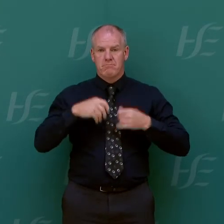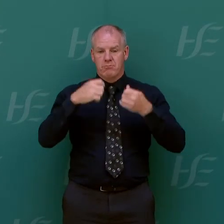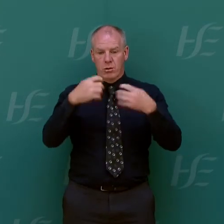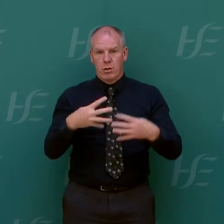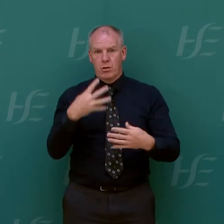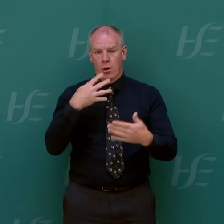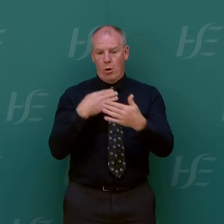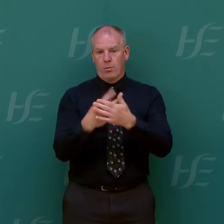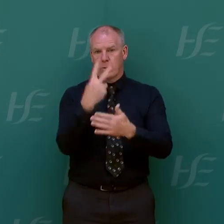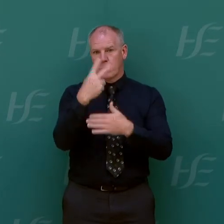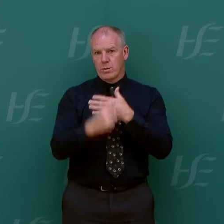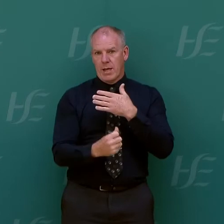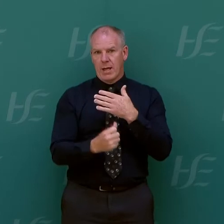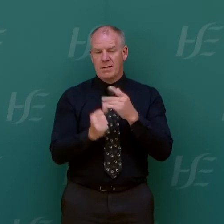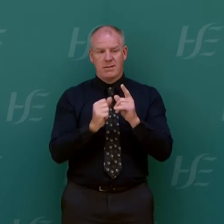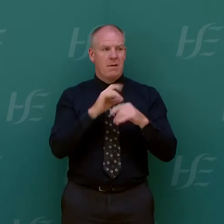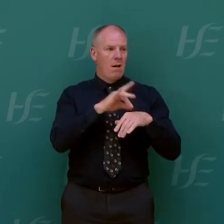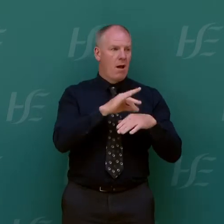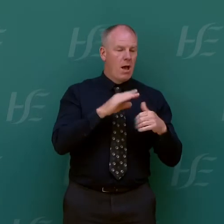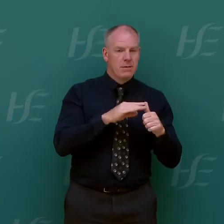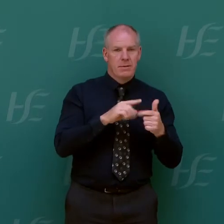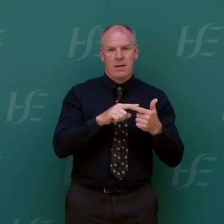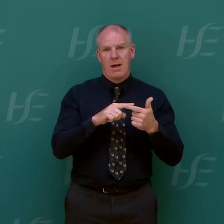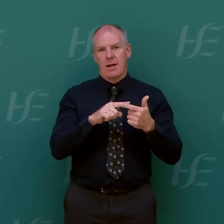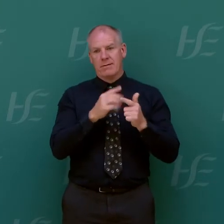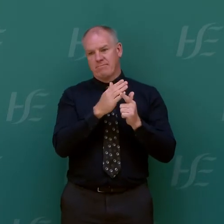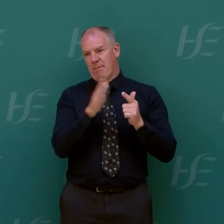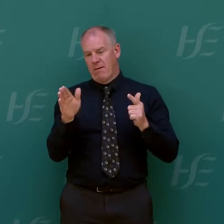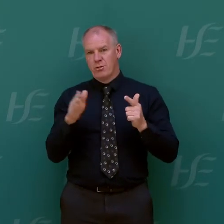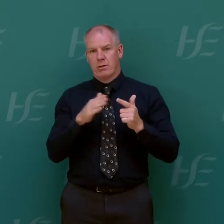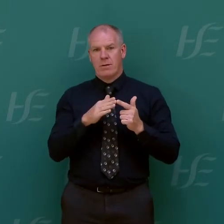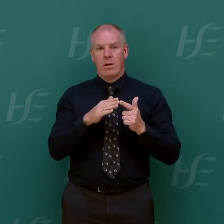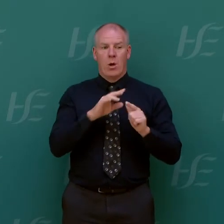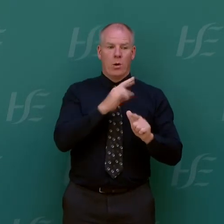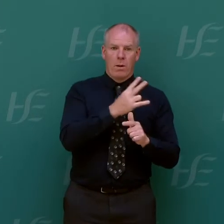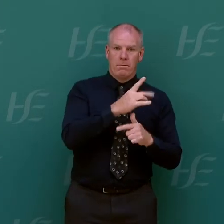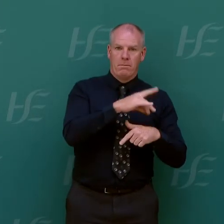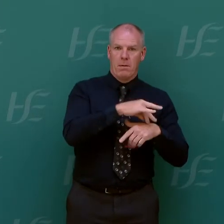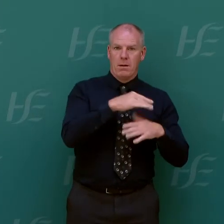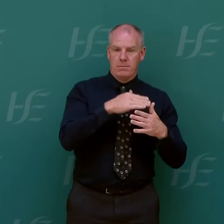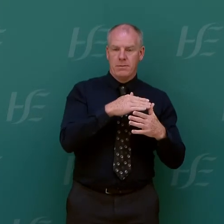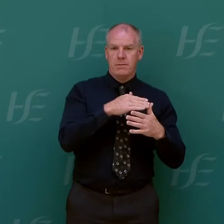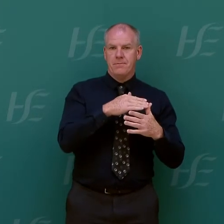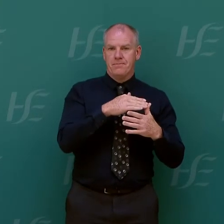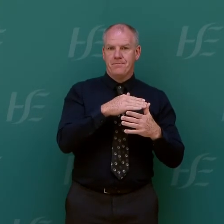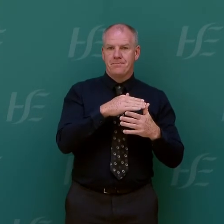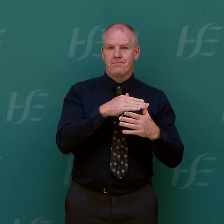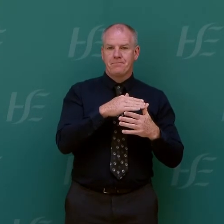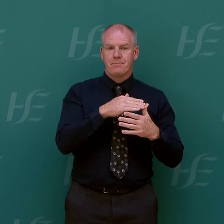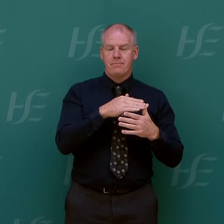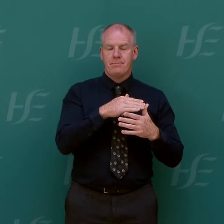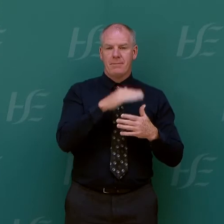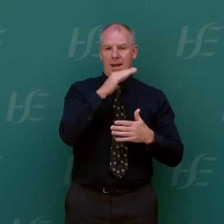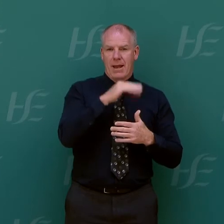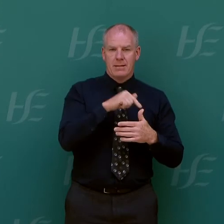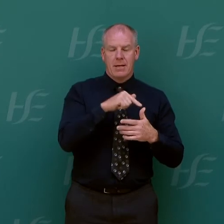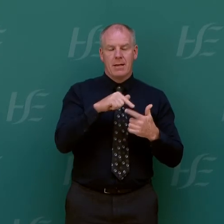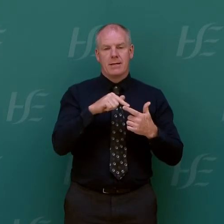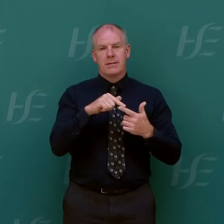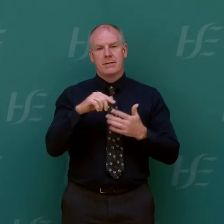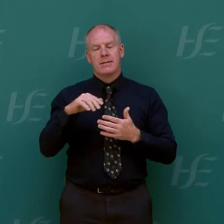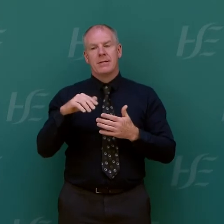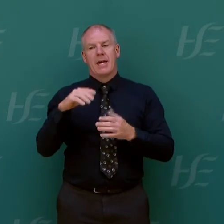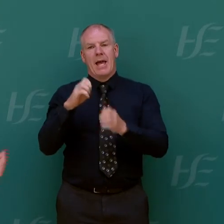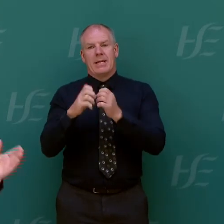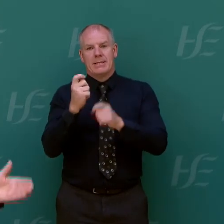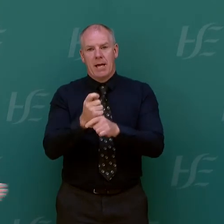days, and that's across hospital and community. So obviously quicker in hospitals. In fact, it can be less than 1 day in terms of hospital. And the mean time is the end